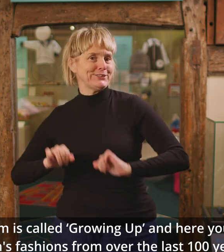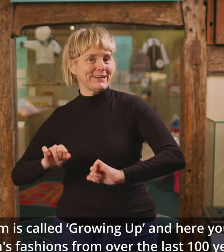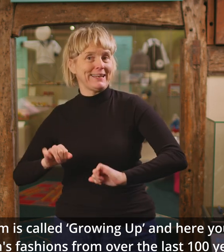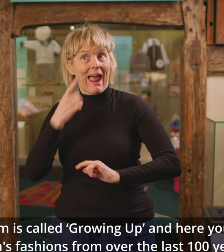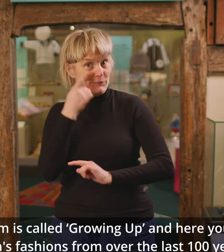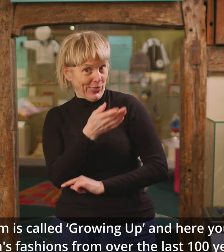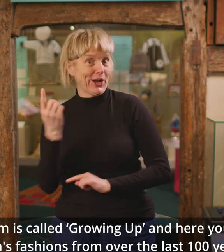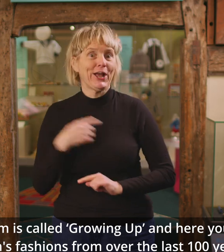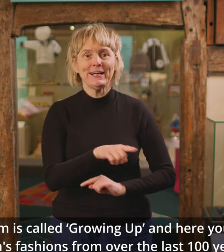years.